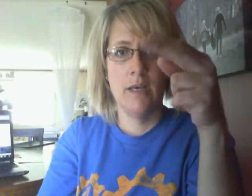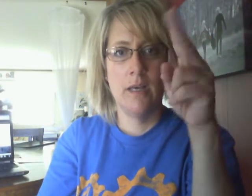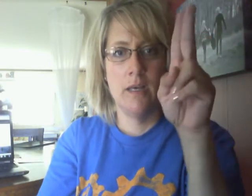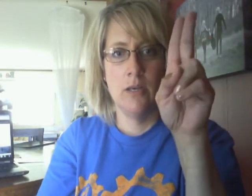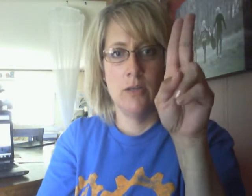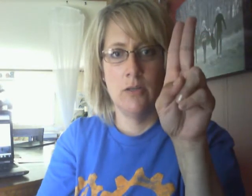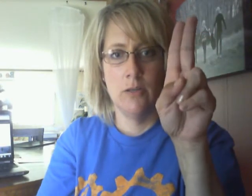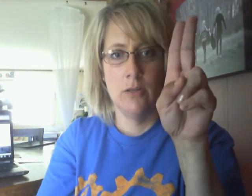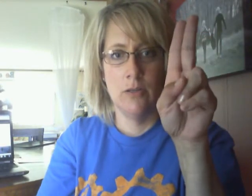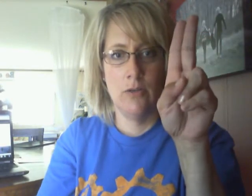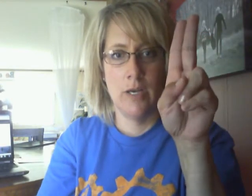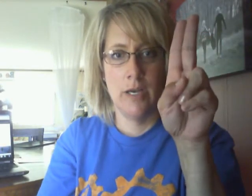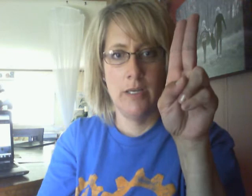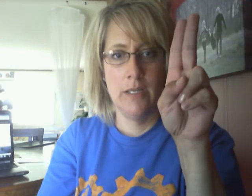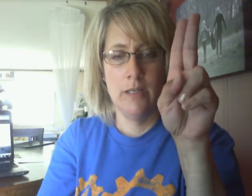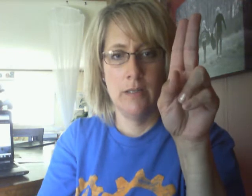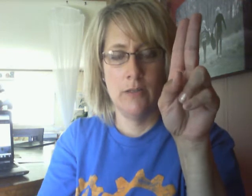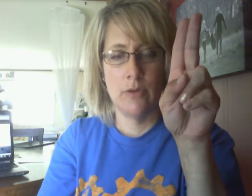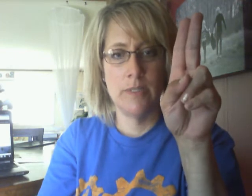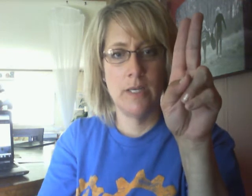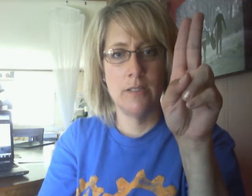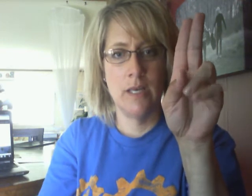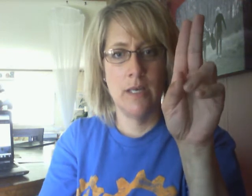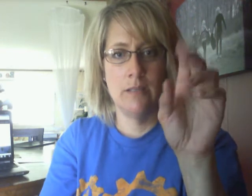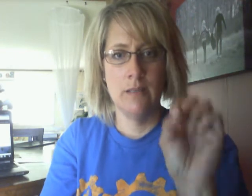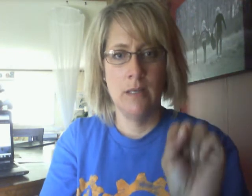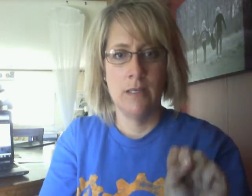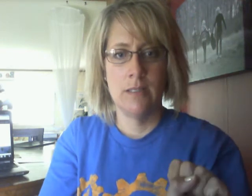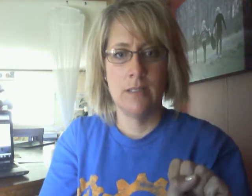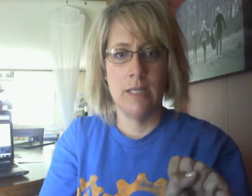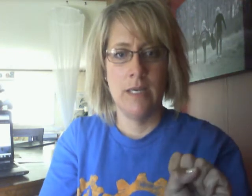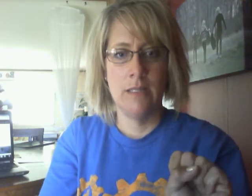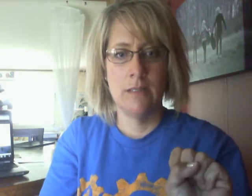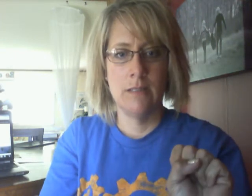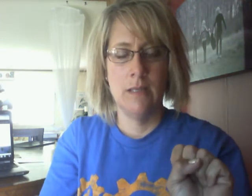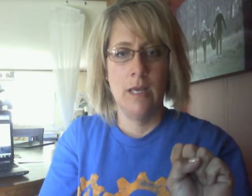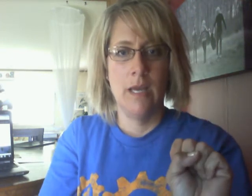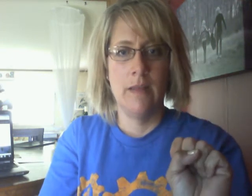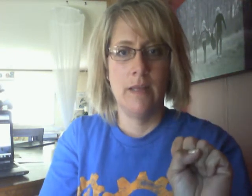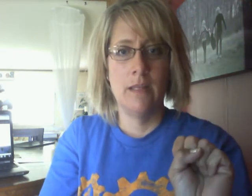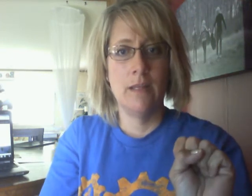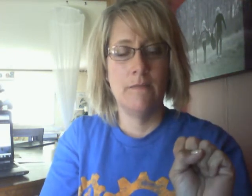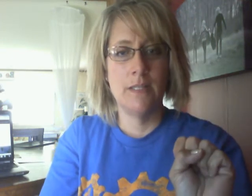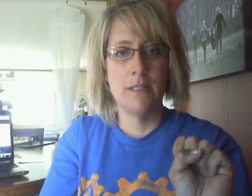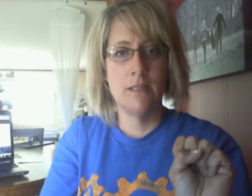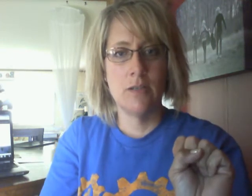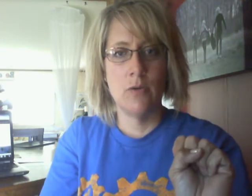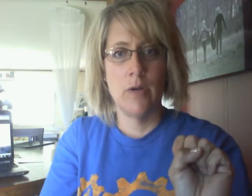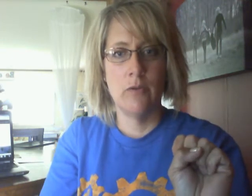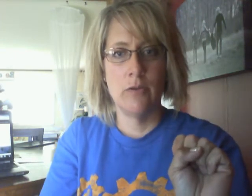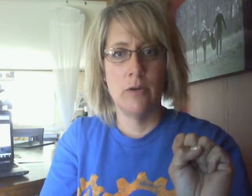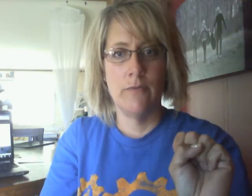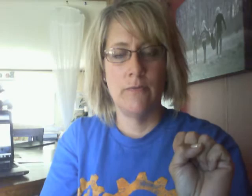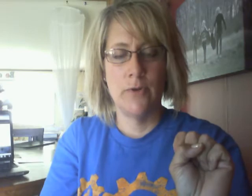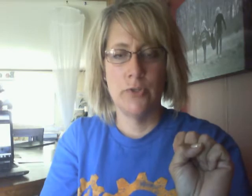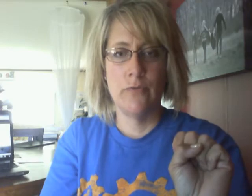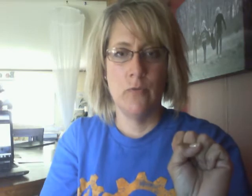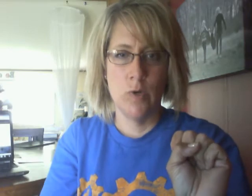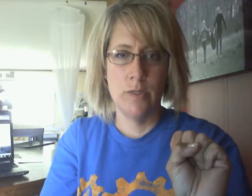the United, and drop it down to S, States, and then the fences around our first forts